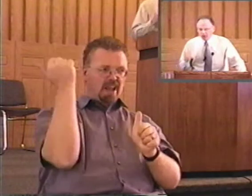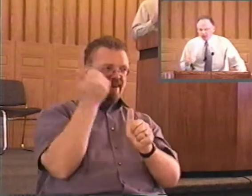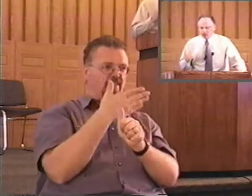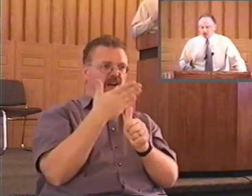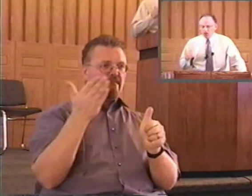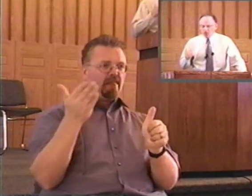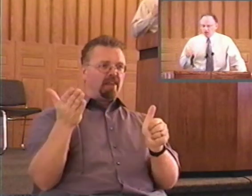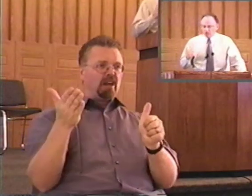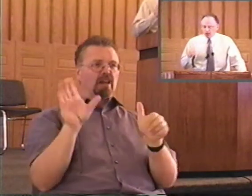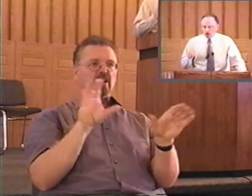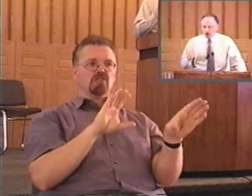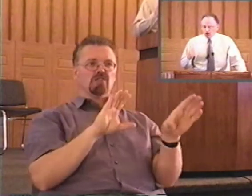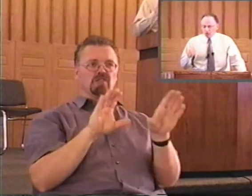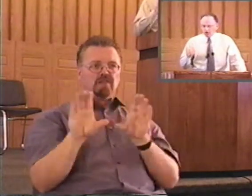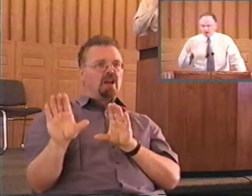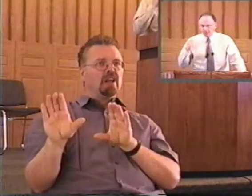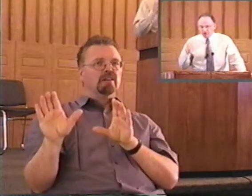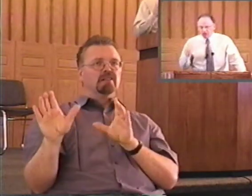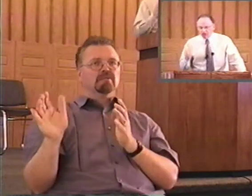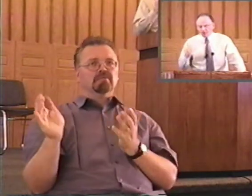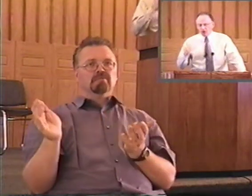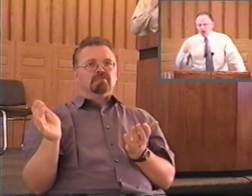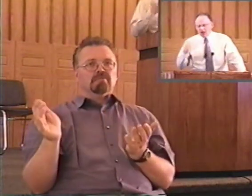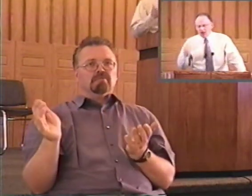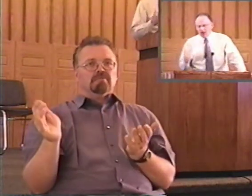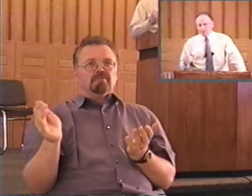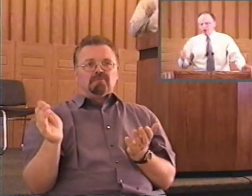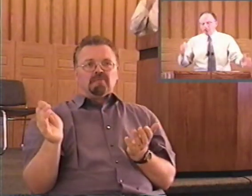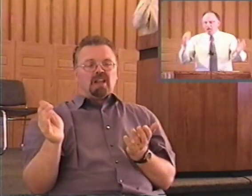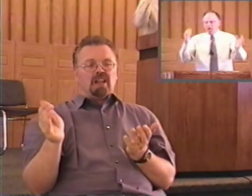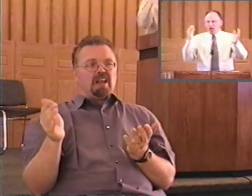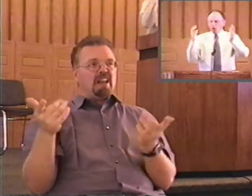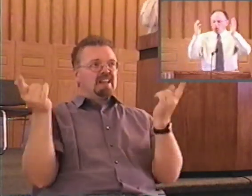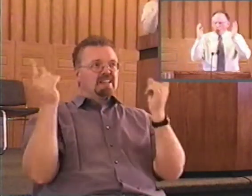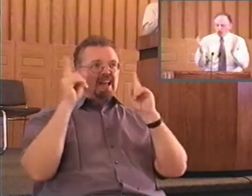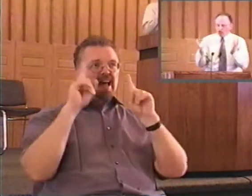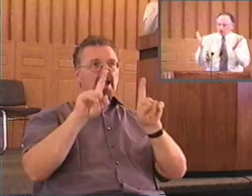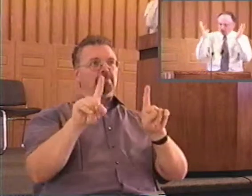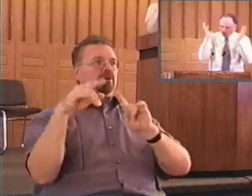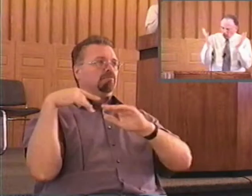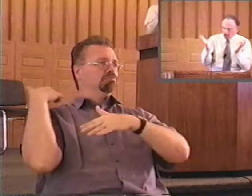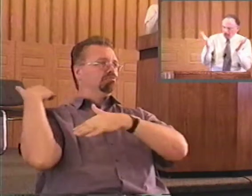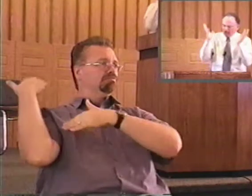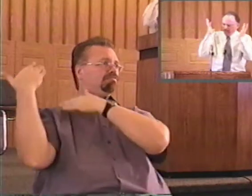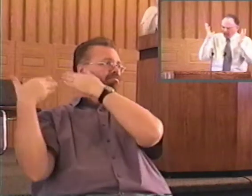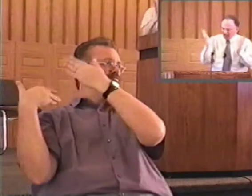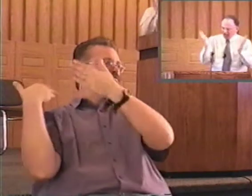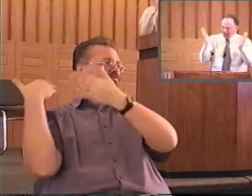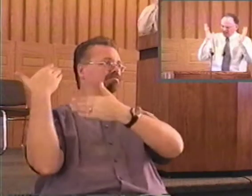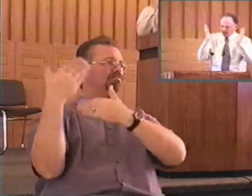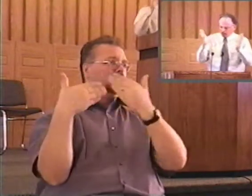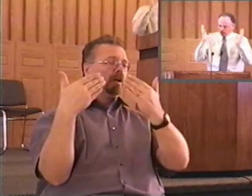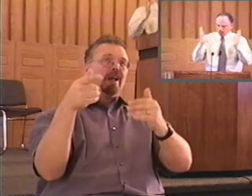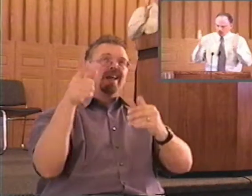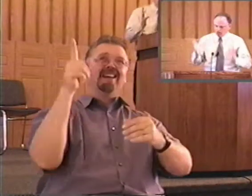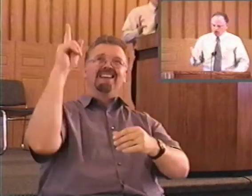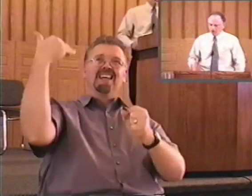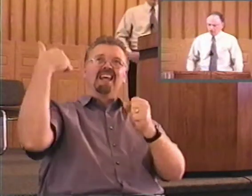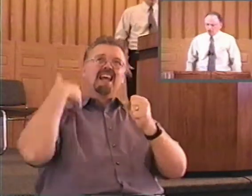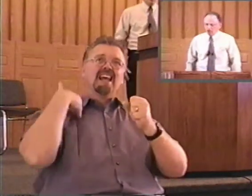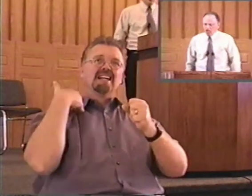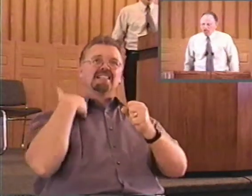all things that have ever happened at once. God has